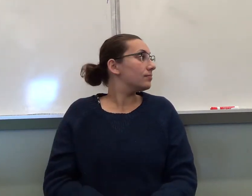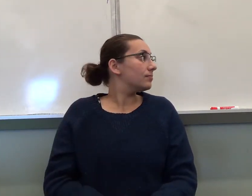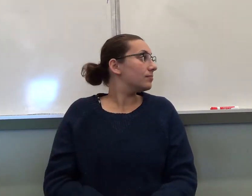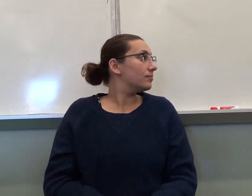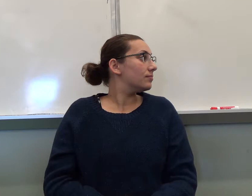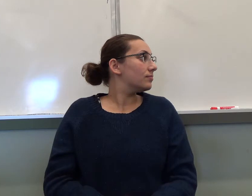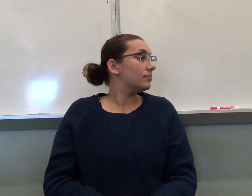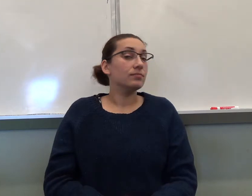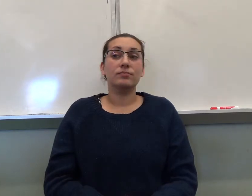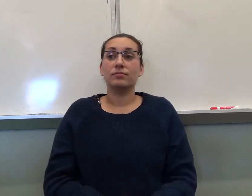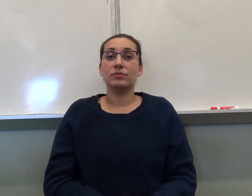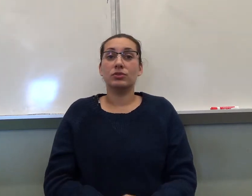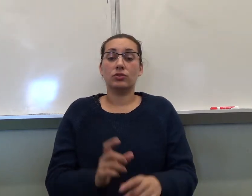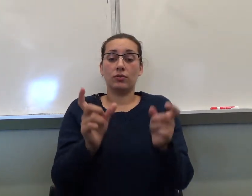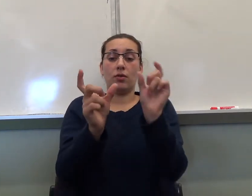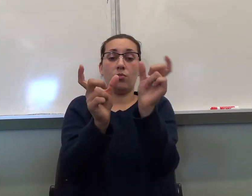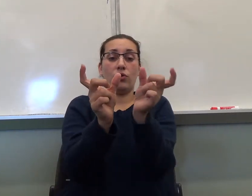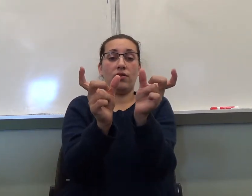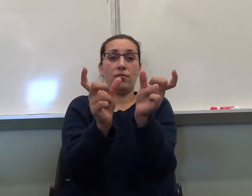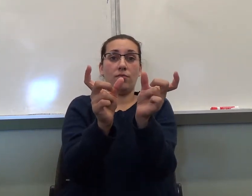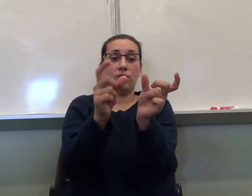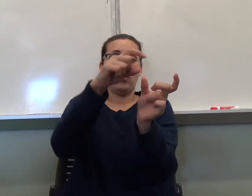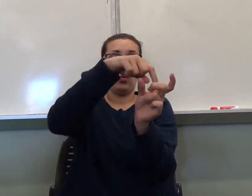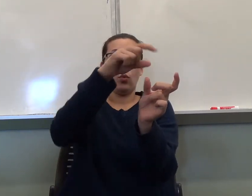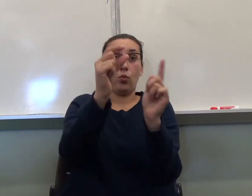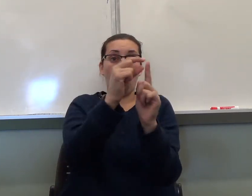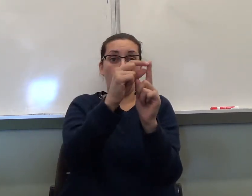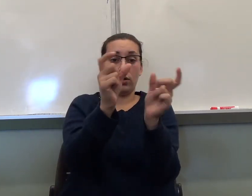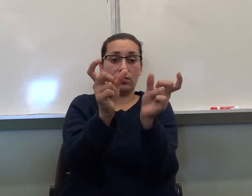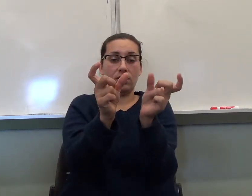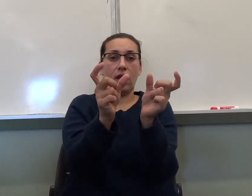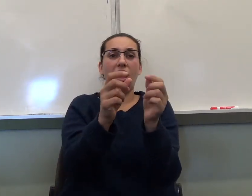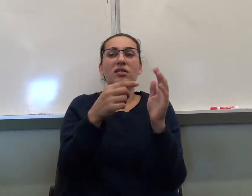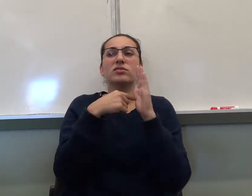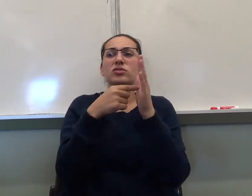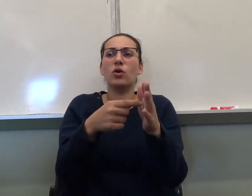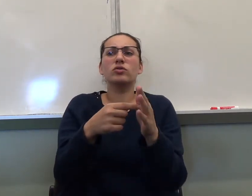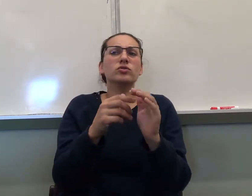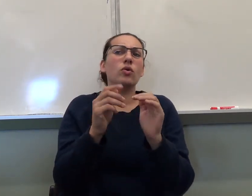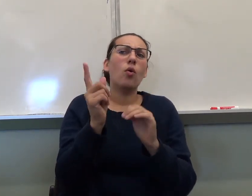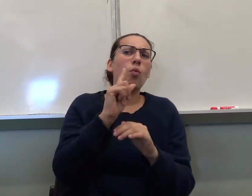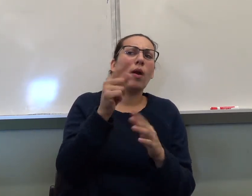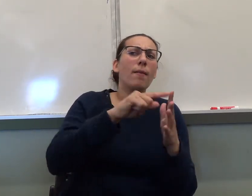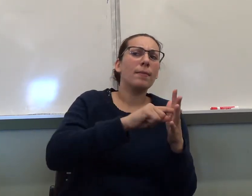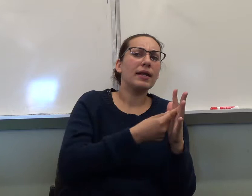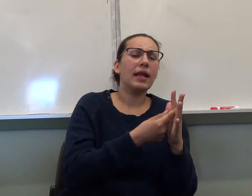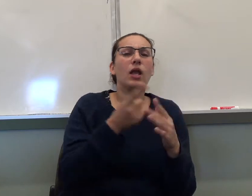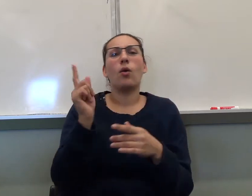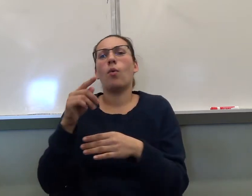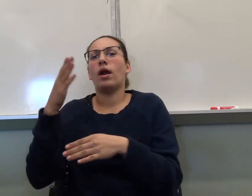So the prefix line determines which way to go and how far. And that's it. And you move the decimal point in the same direction, that